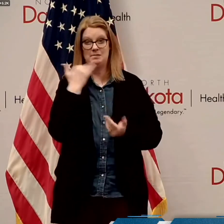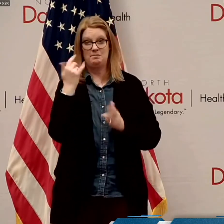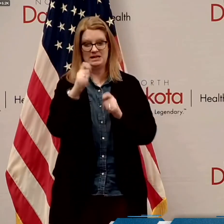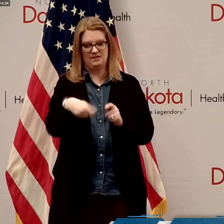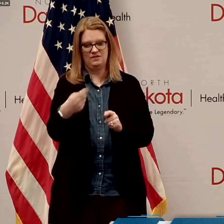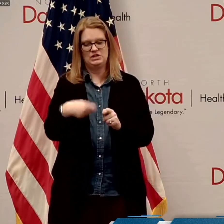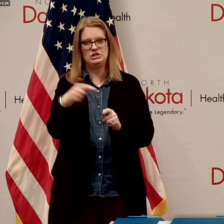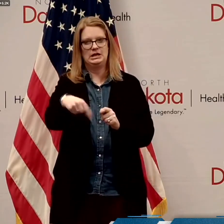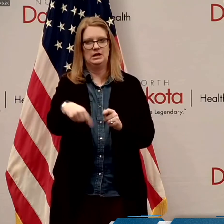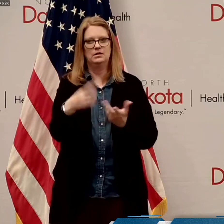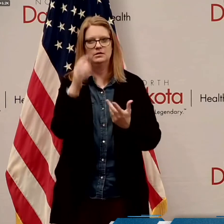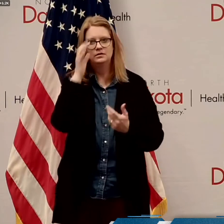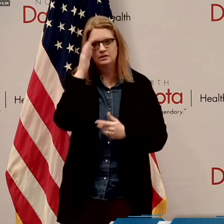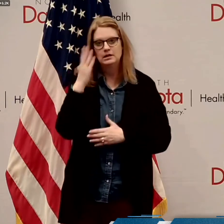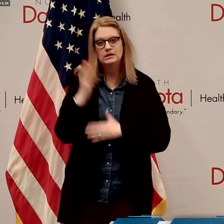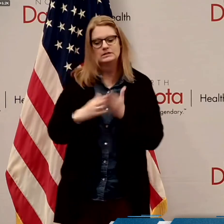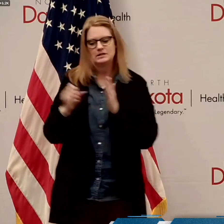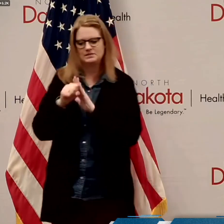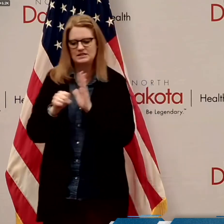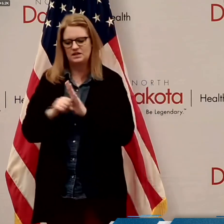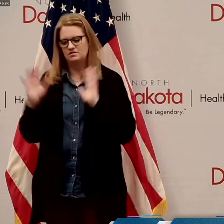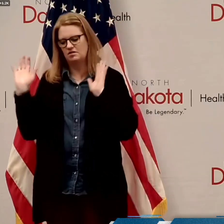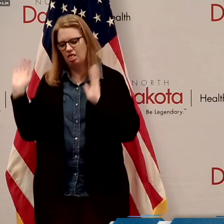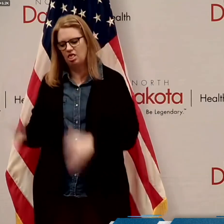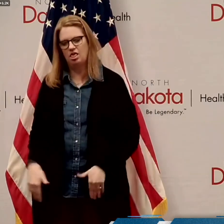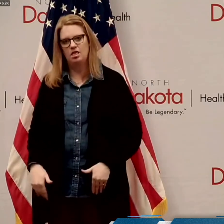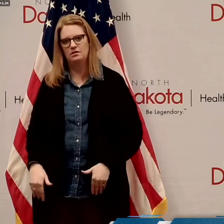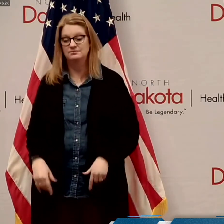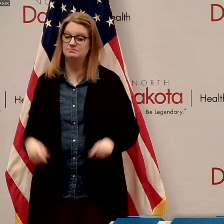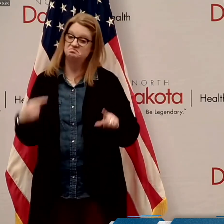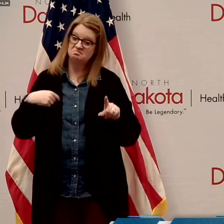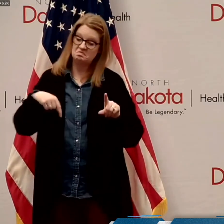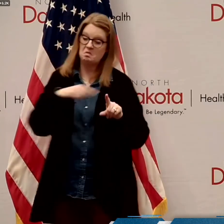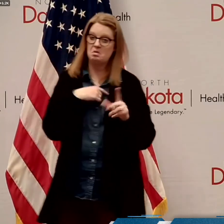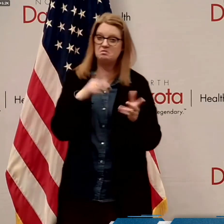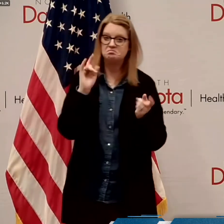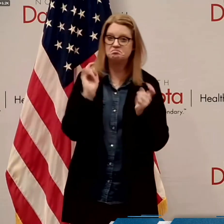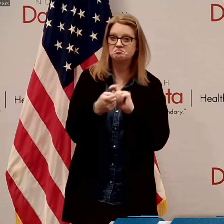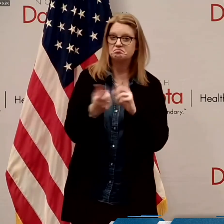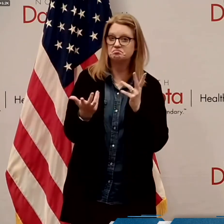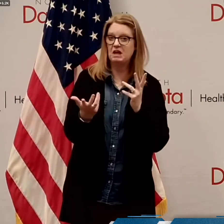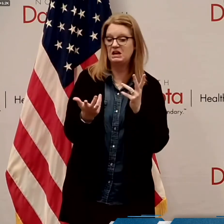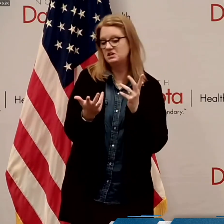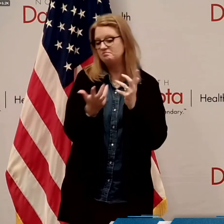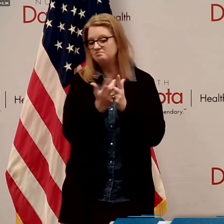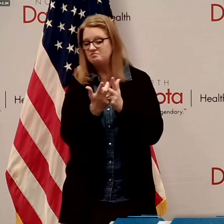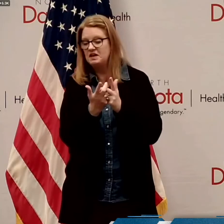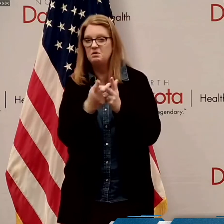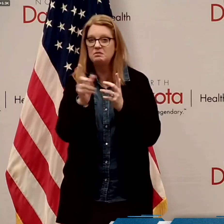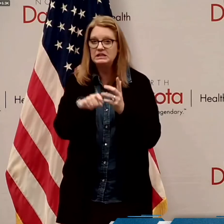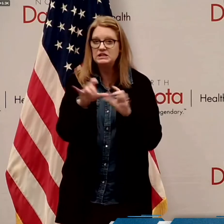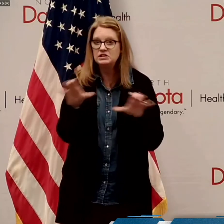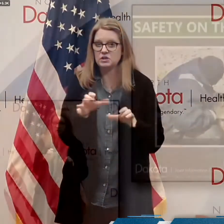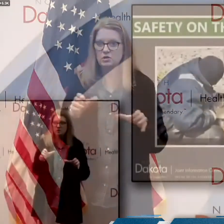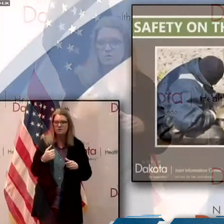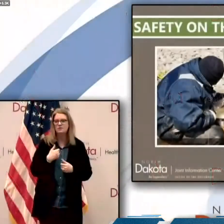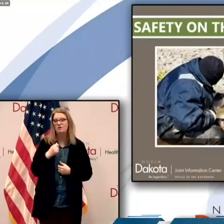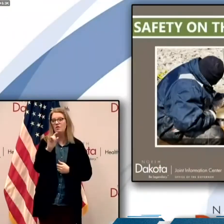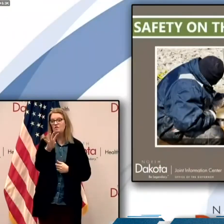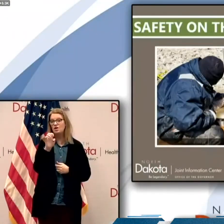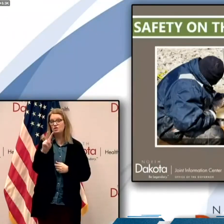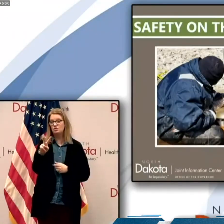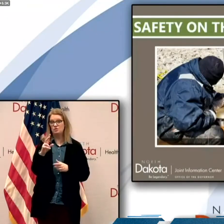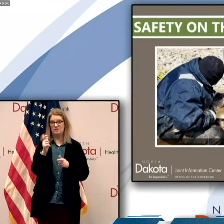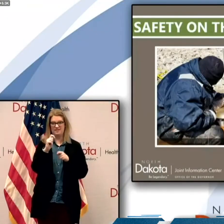nation. While states have abandoned theirs, we've adapted, and the we are actively managing 402